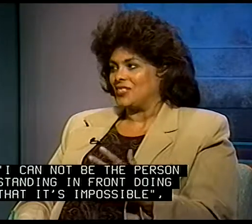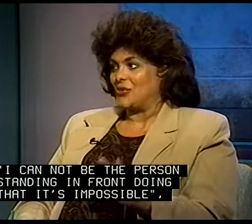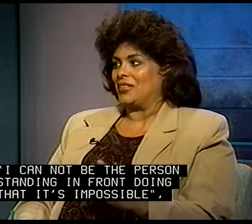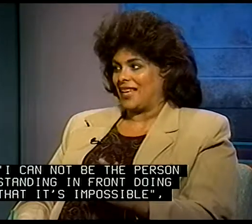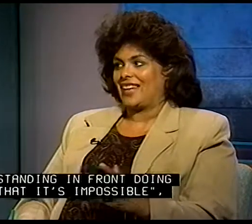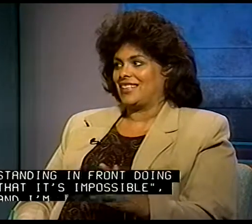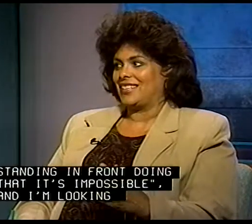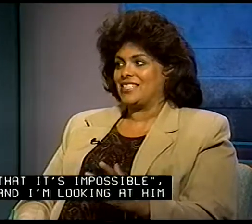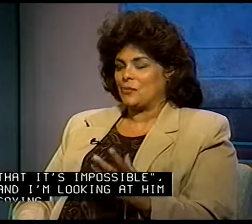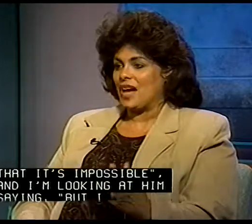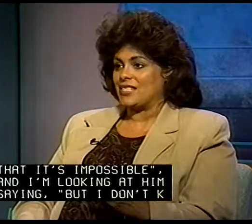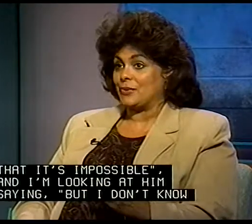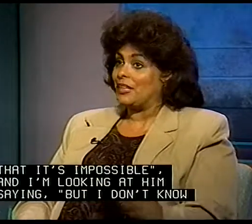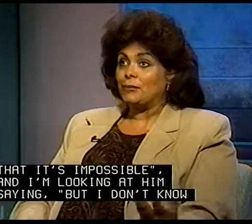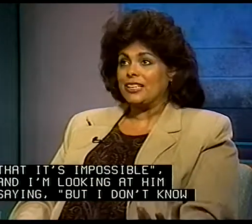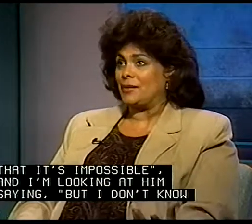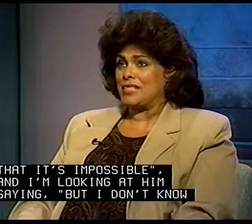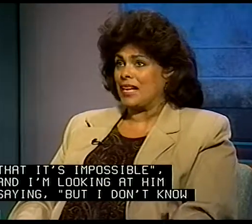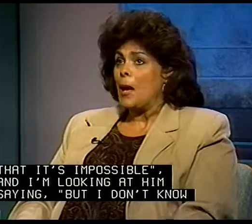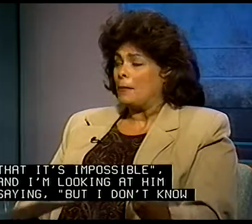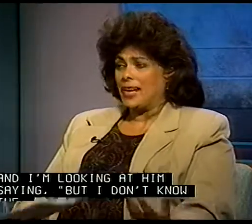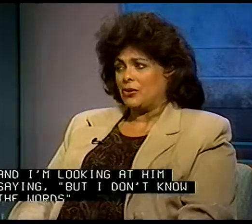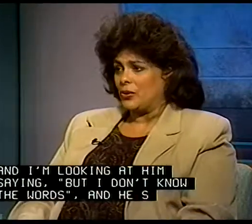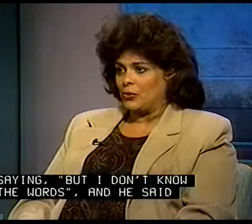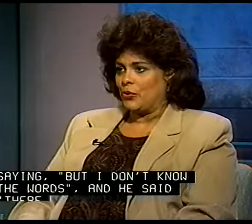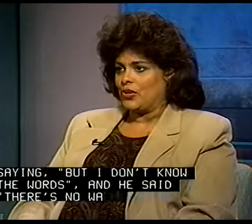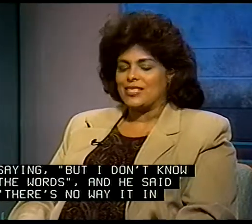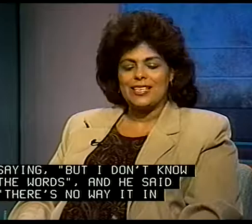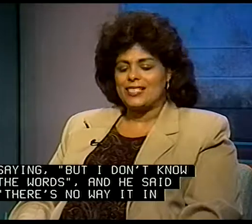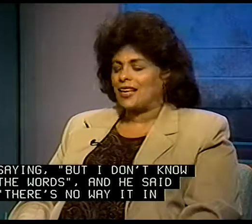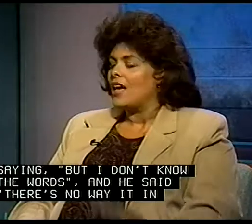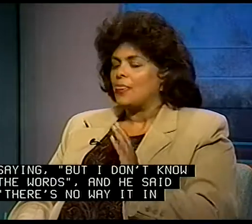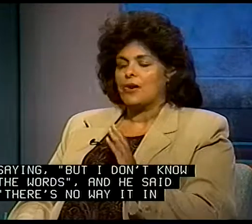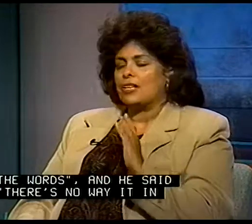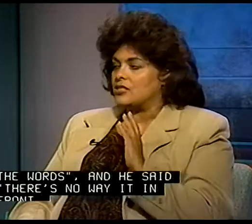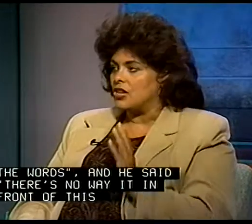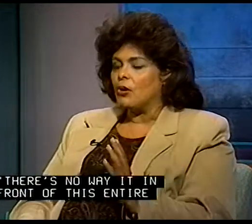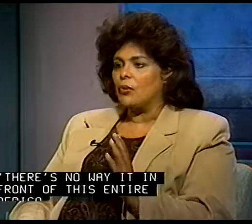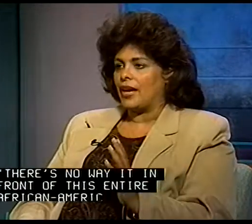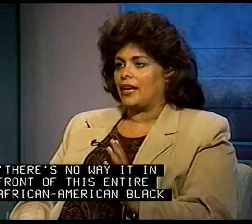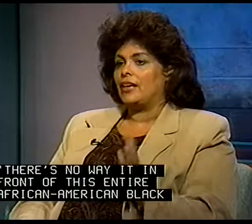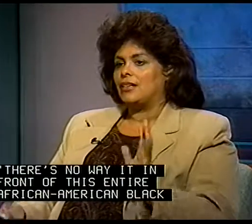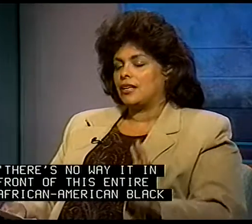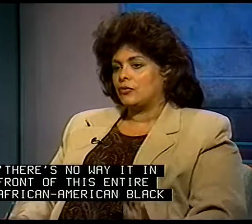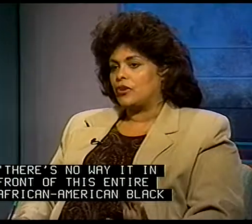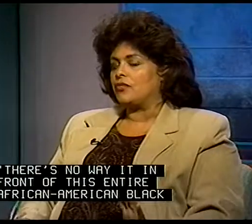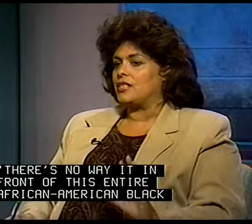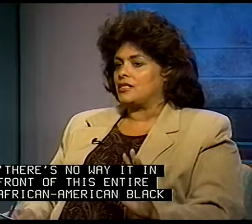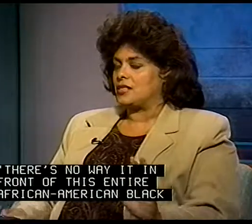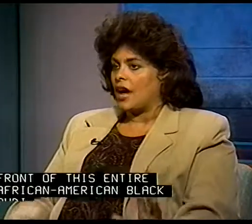doing that. It's impossible. And I'm looking at him saying, but I don't know the words. He said, there is no way that in front of this